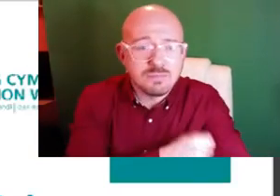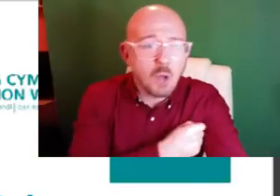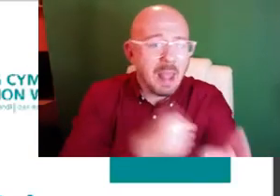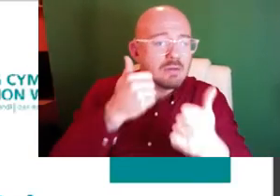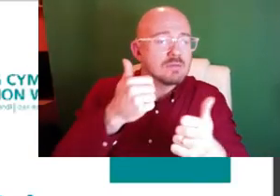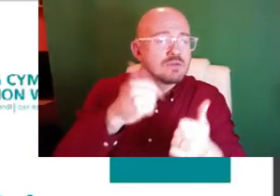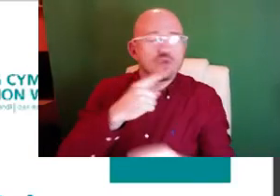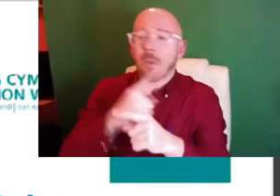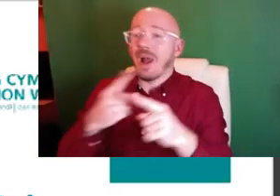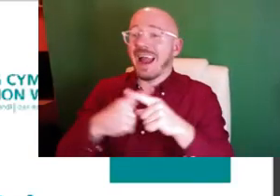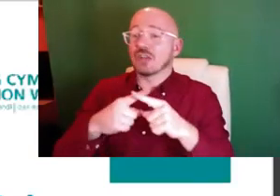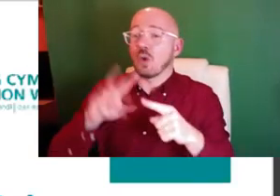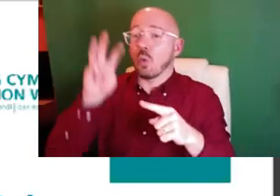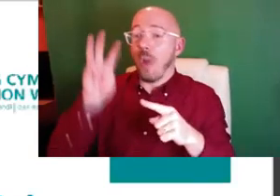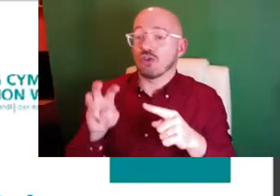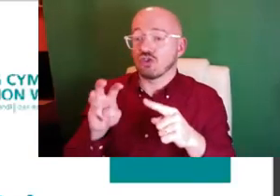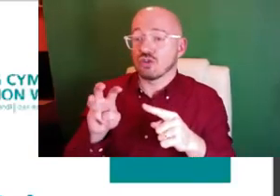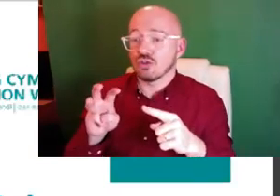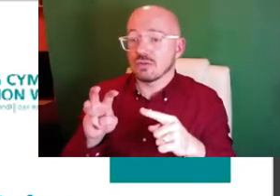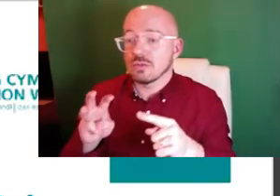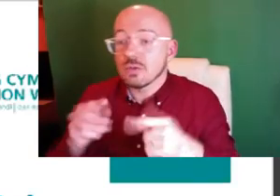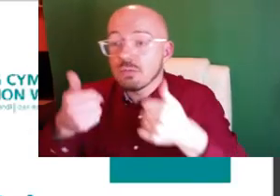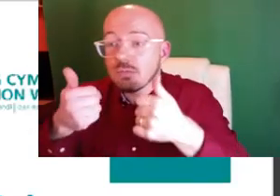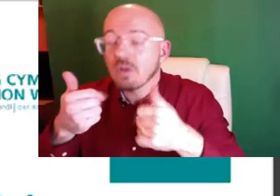Okay, sorry about that, I'm not quite sure what happened.